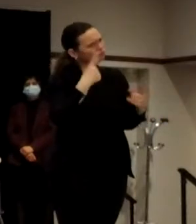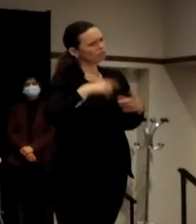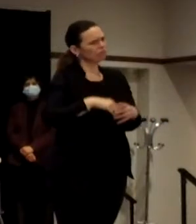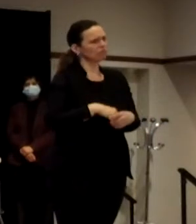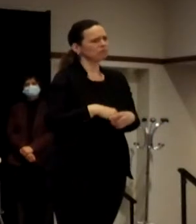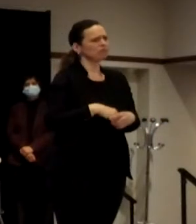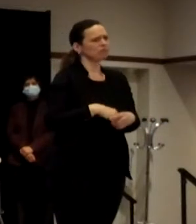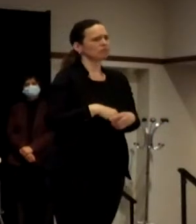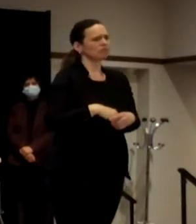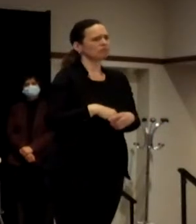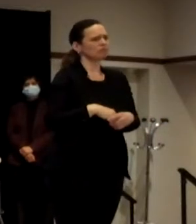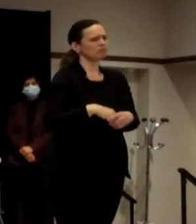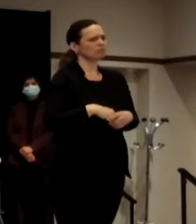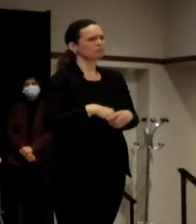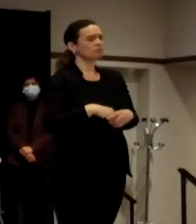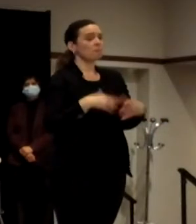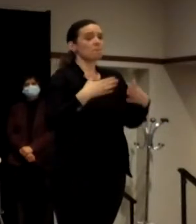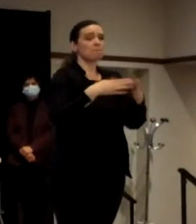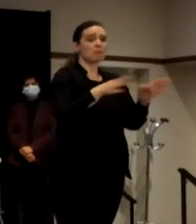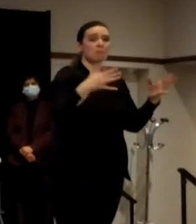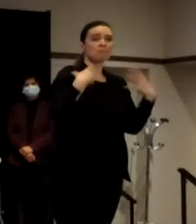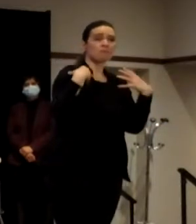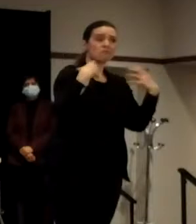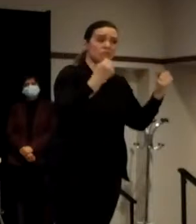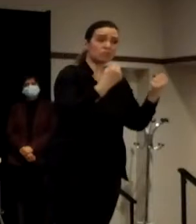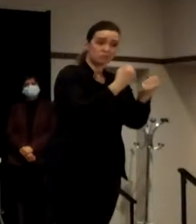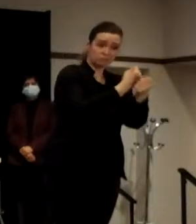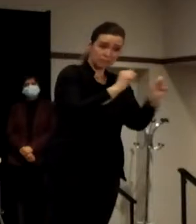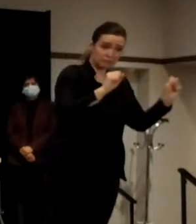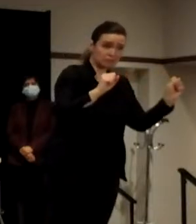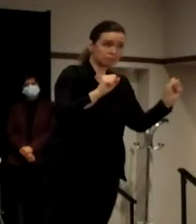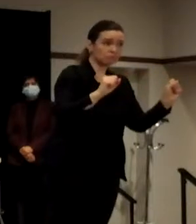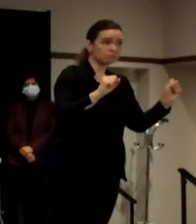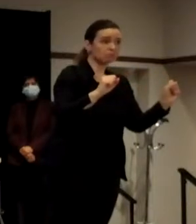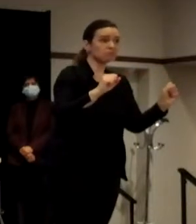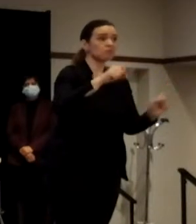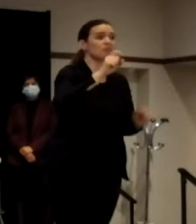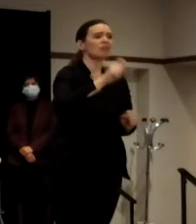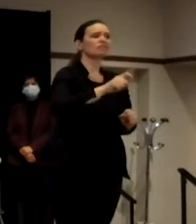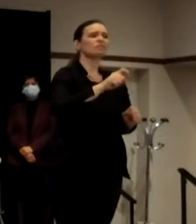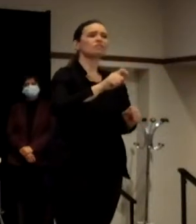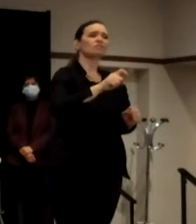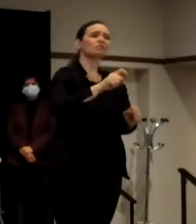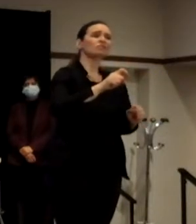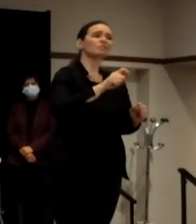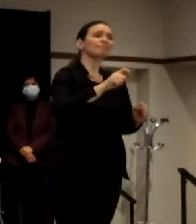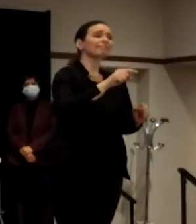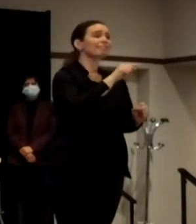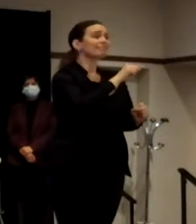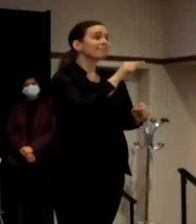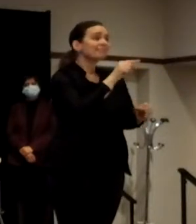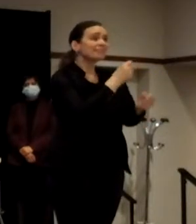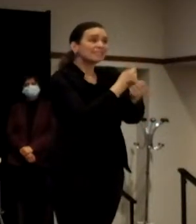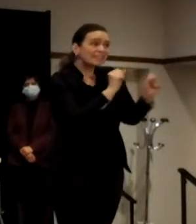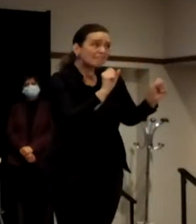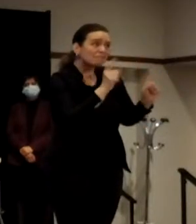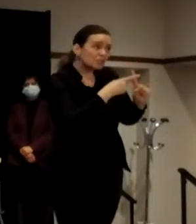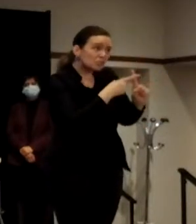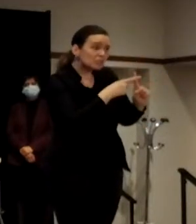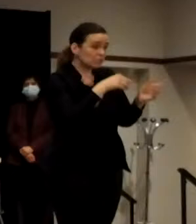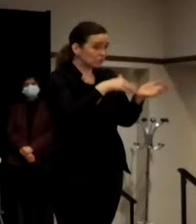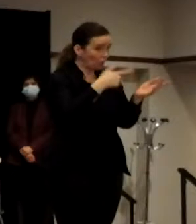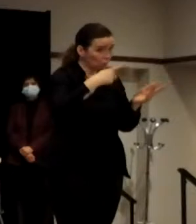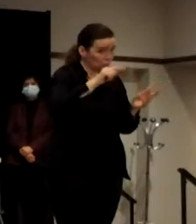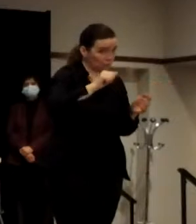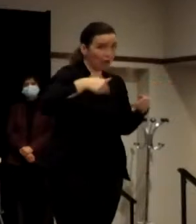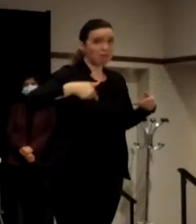If it wasn't safe, Dr. Gupta wouldn't say, let's try it. And then there's the logistics. Is it feasible to do this? The school